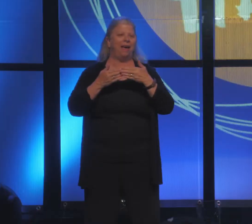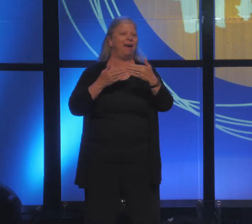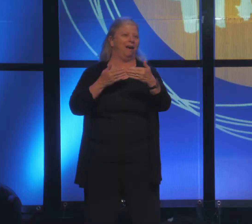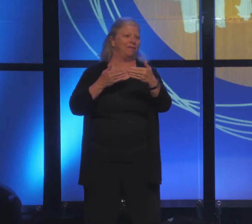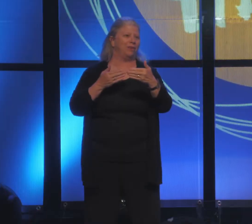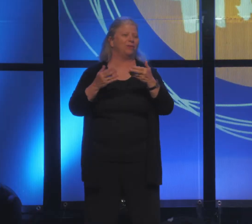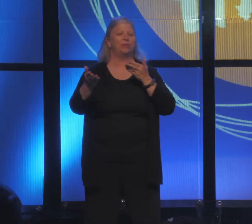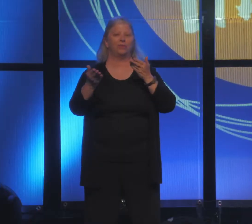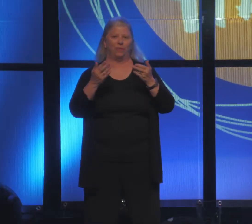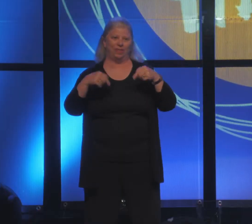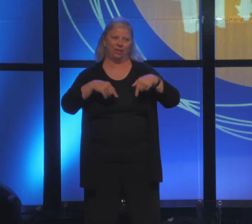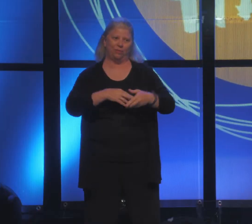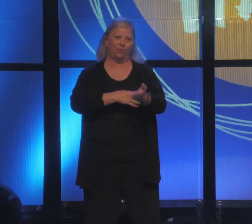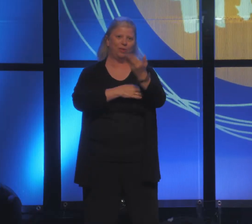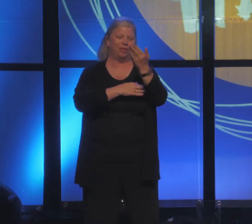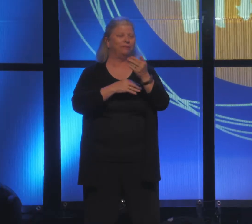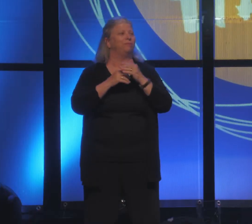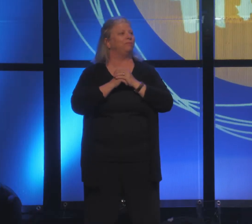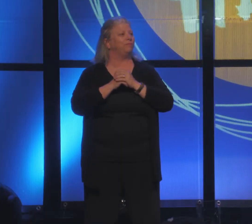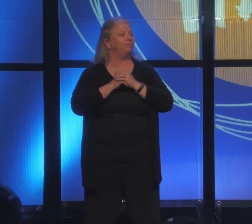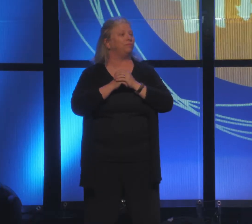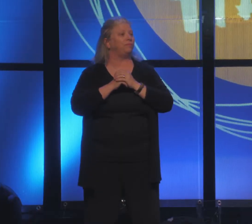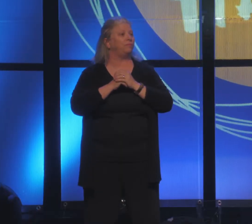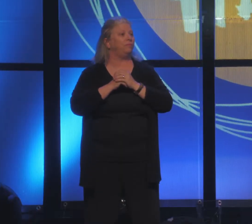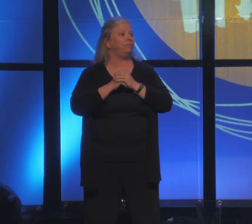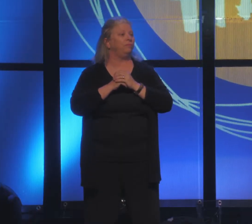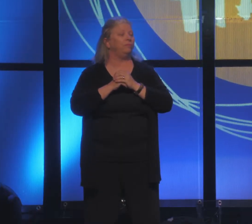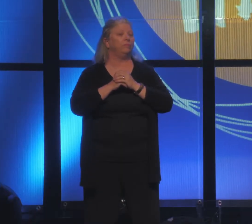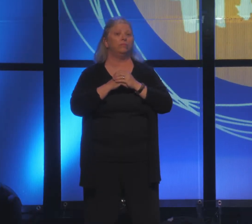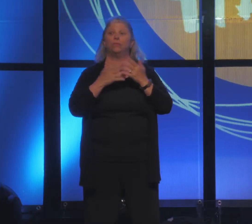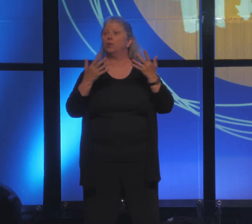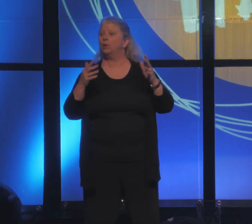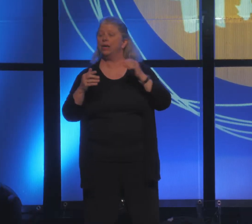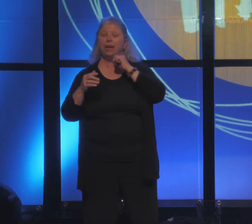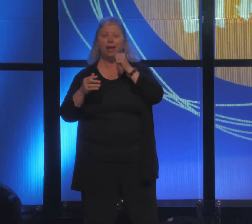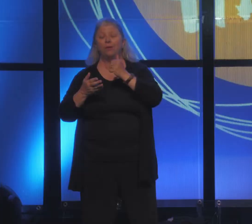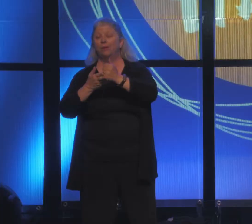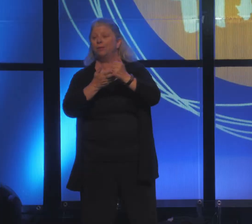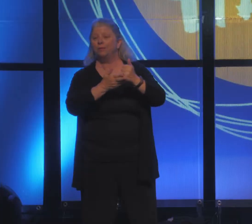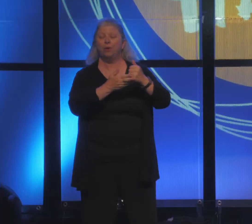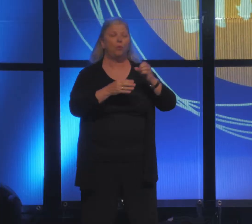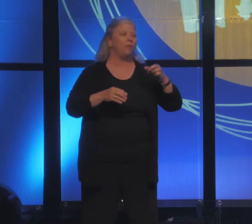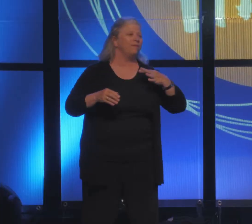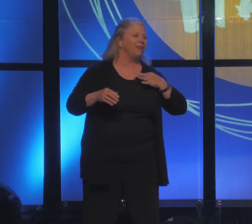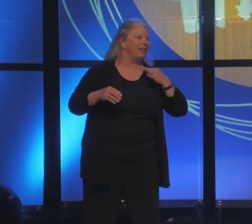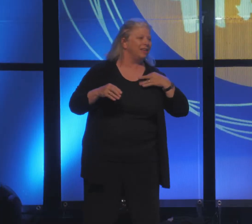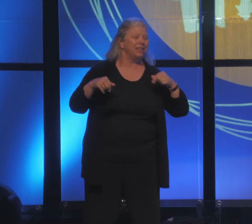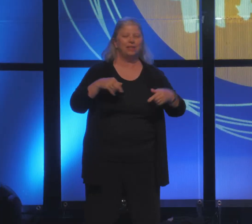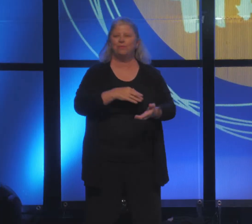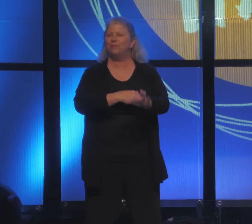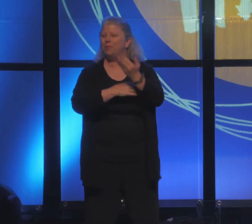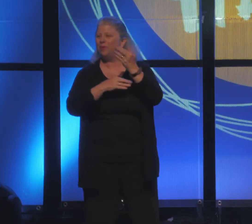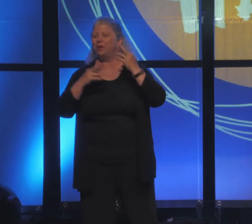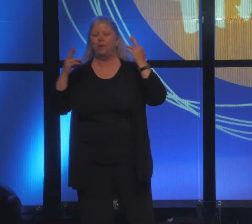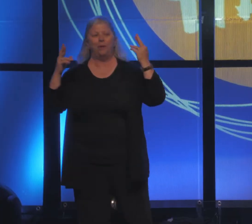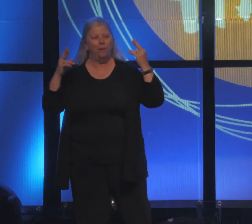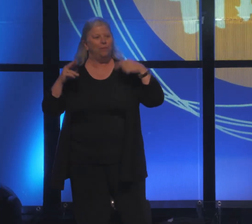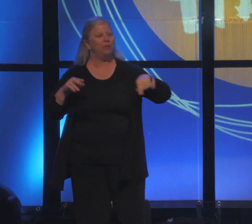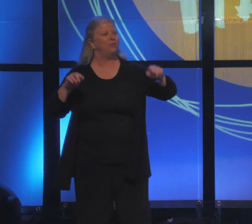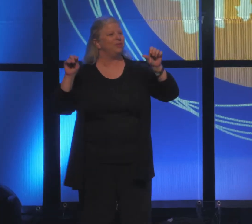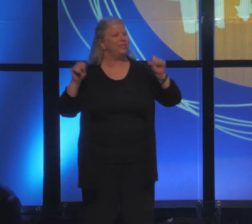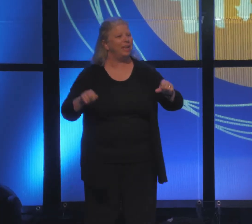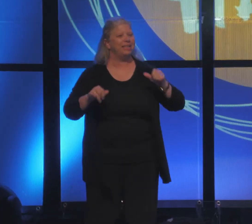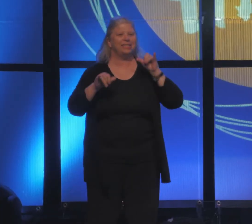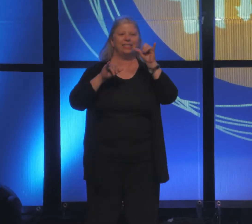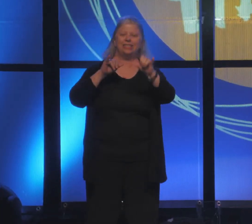following the service this morning. So if you're not already lending a helping hand or volunteering this morning, I hope that you're able to